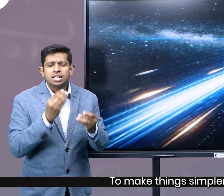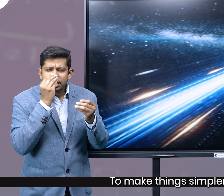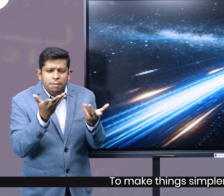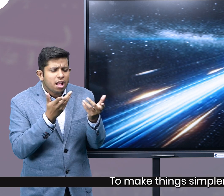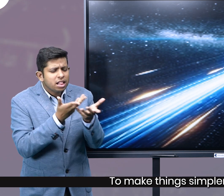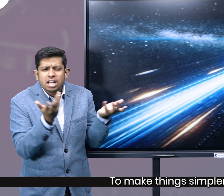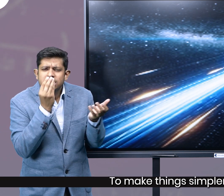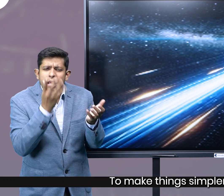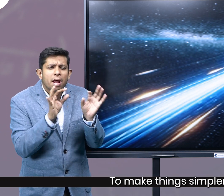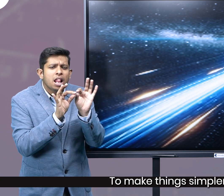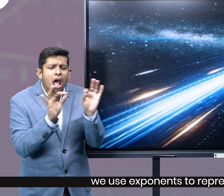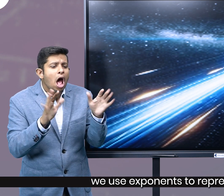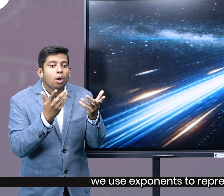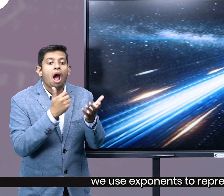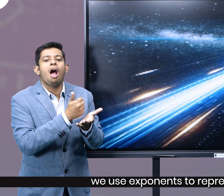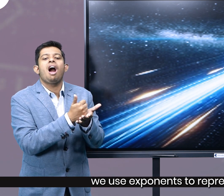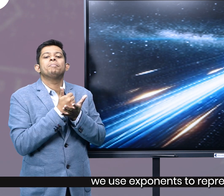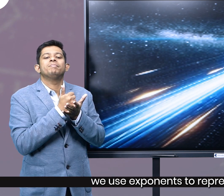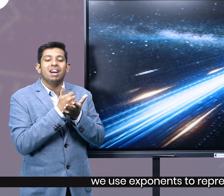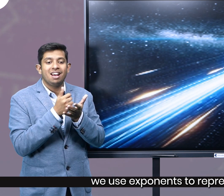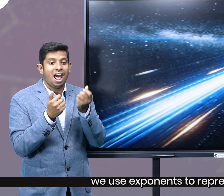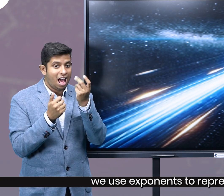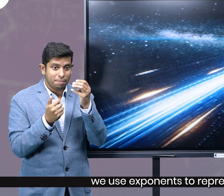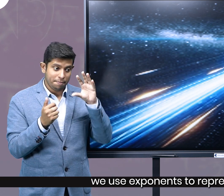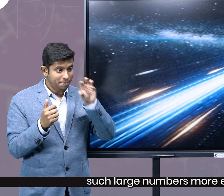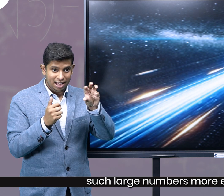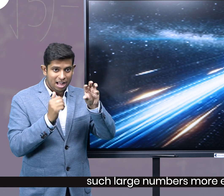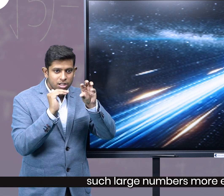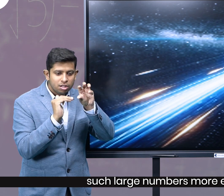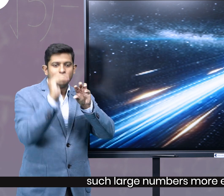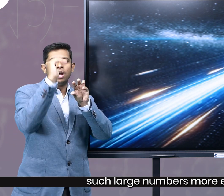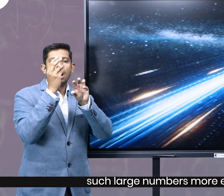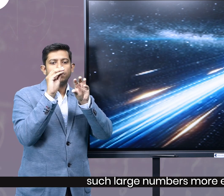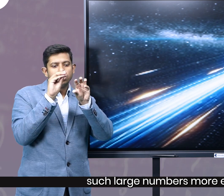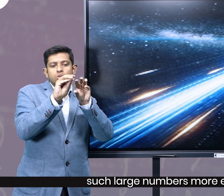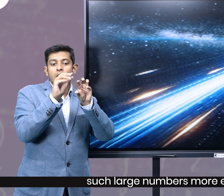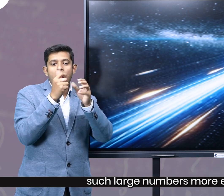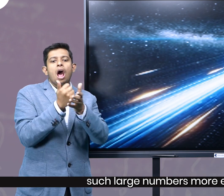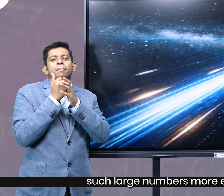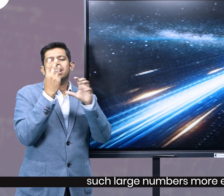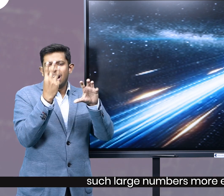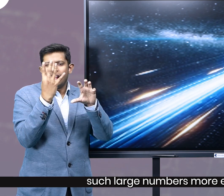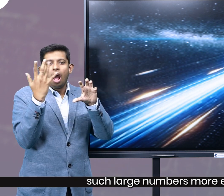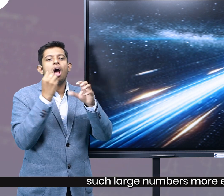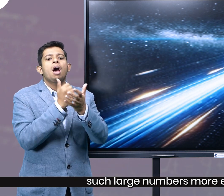To make things simpler, we use exponents to represent such large numbers more easily.